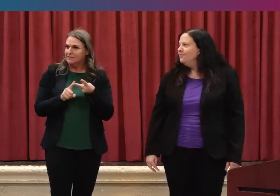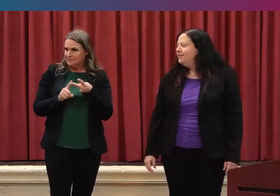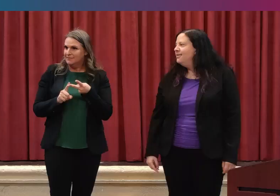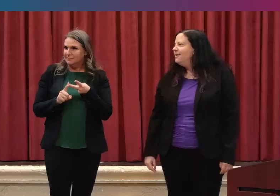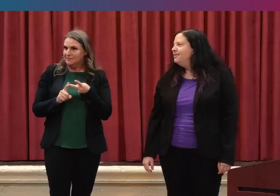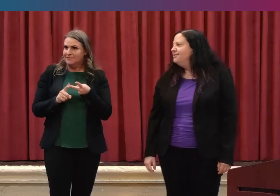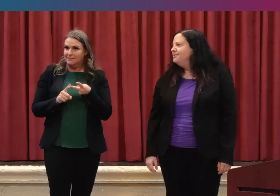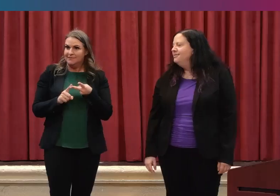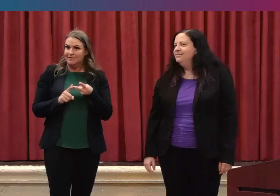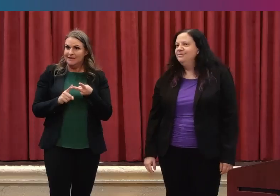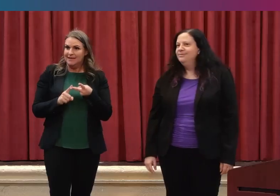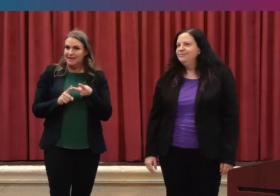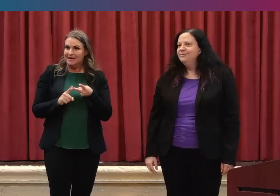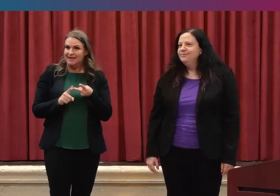itself. Right, the company.